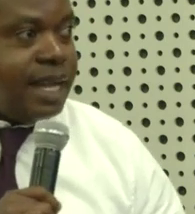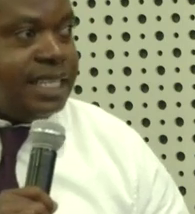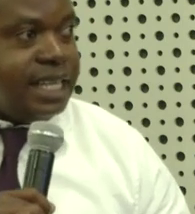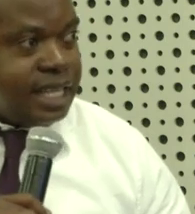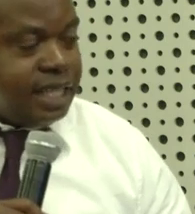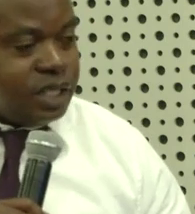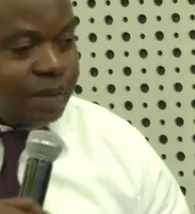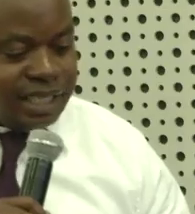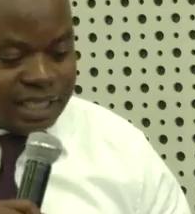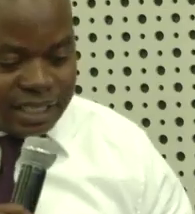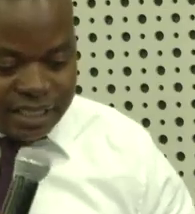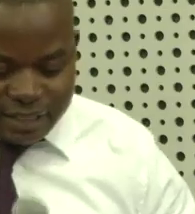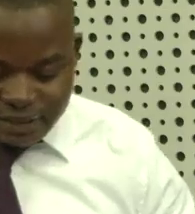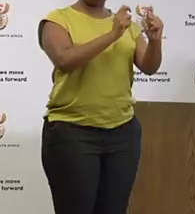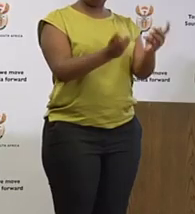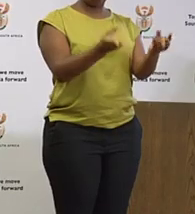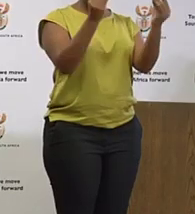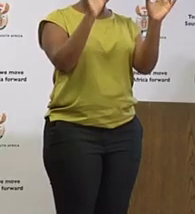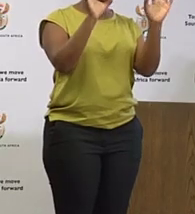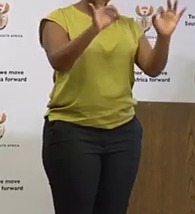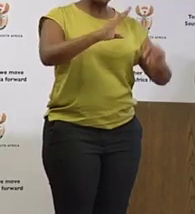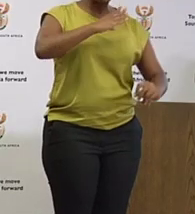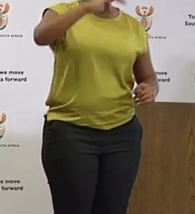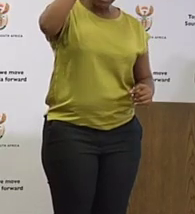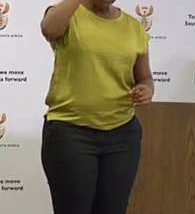that demand? Thank you so much.